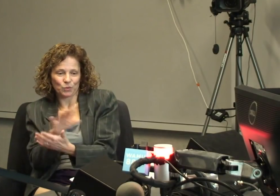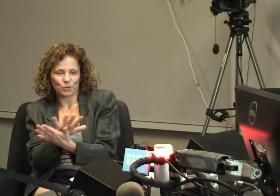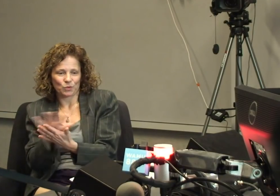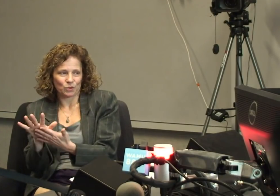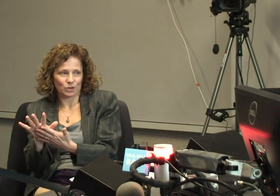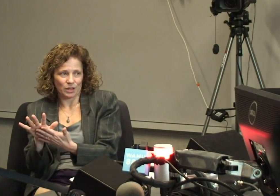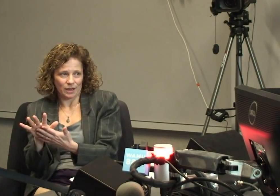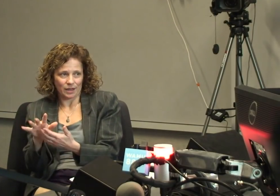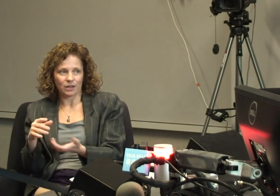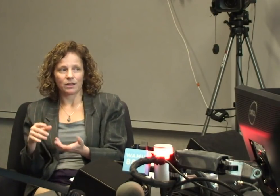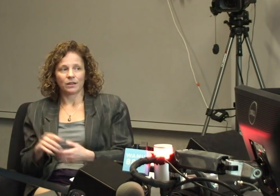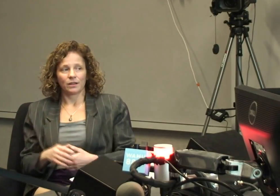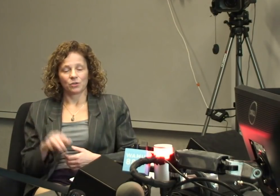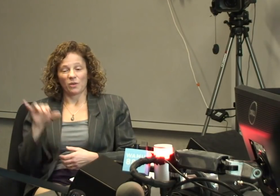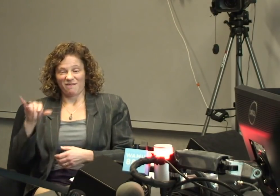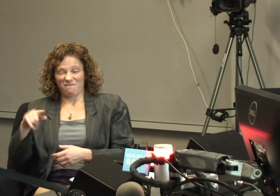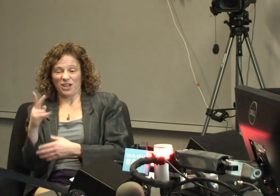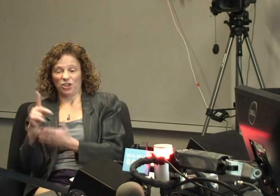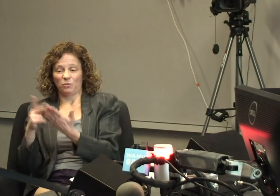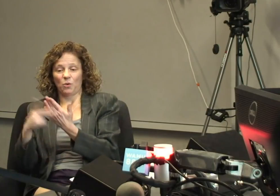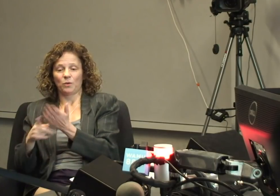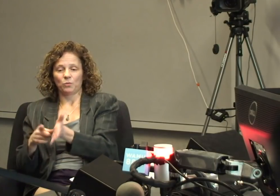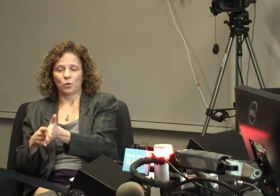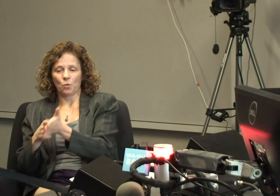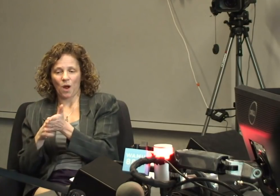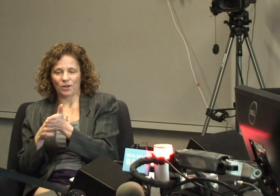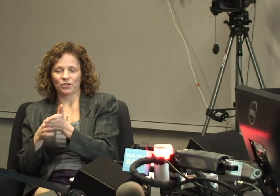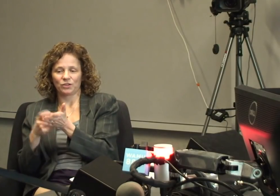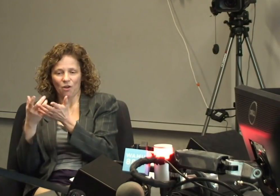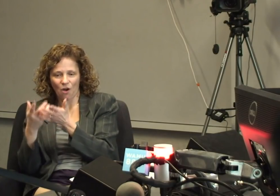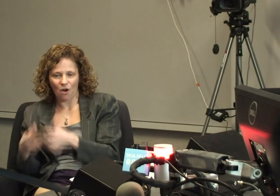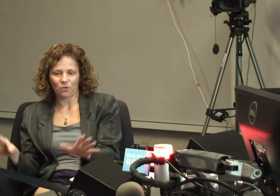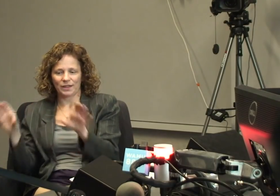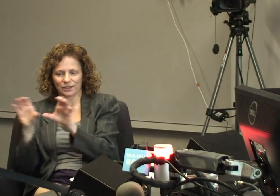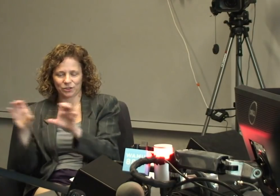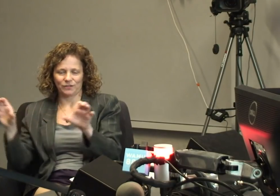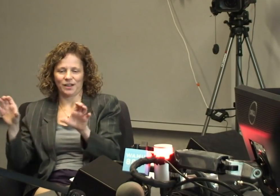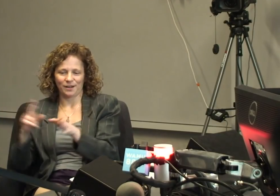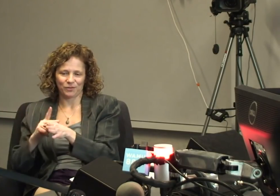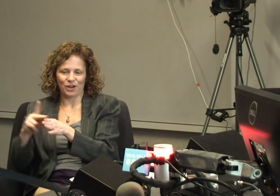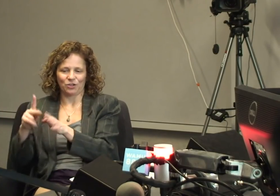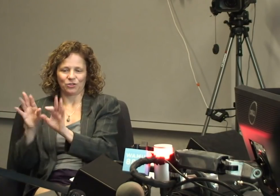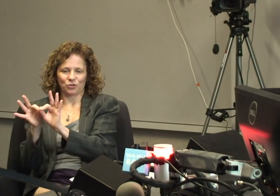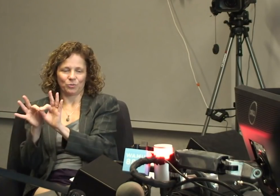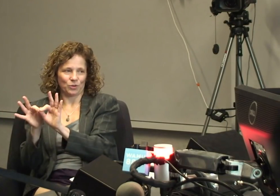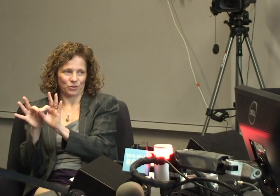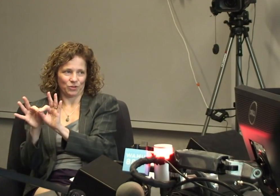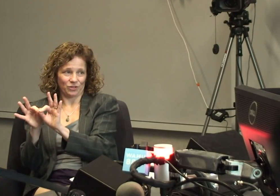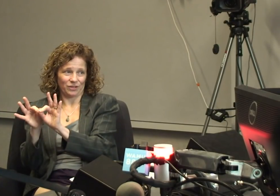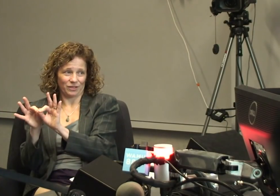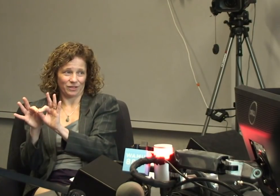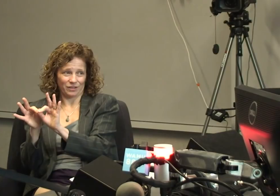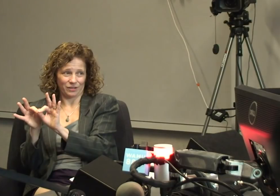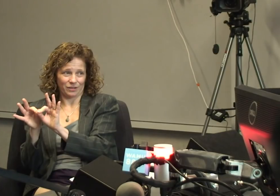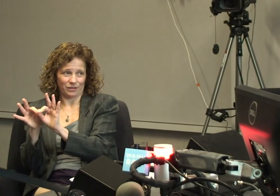people are able to combine both of those two earlier aspects and create a program. The doctoral program requires individuals to have already been certified and already